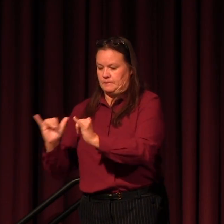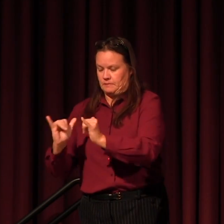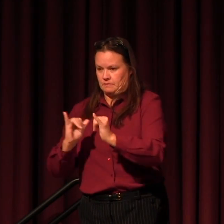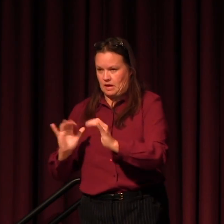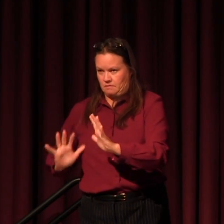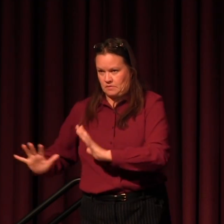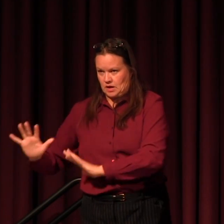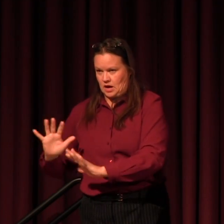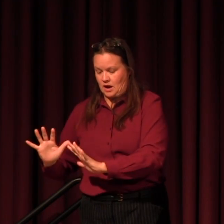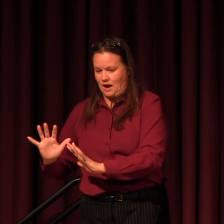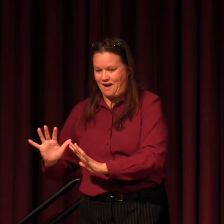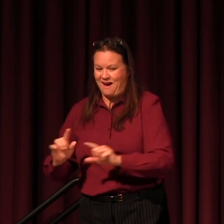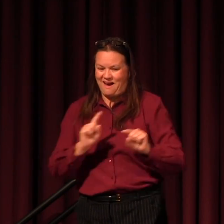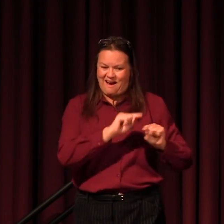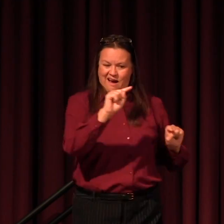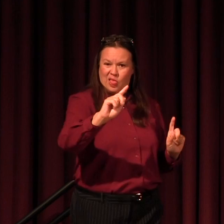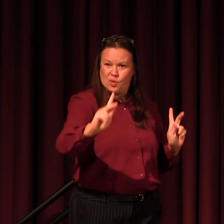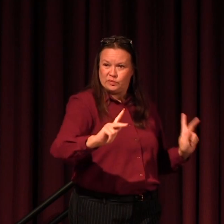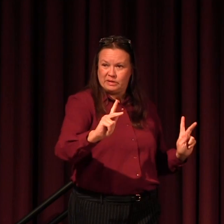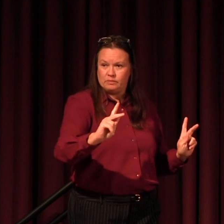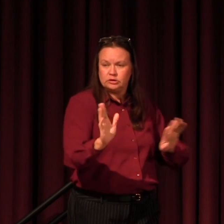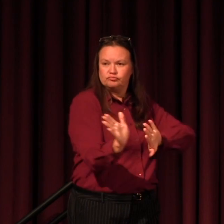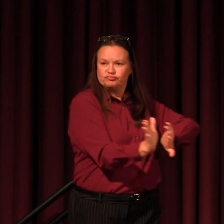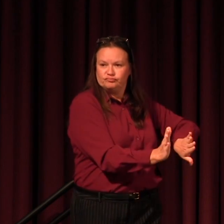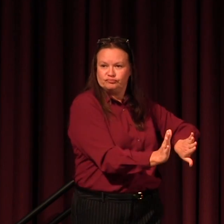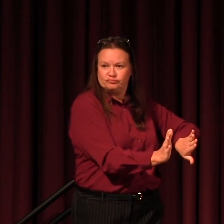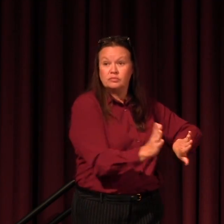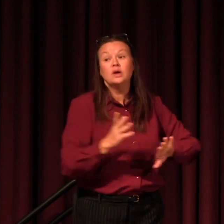and that's to whom we extend kindness.